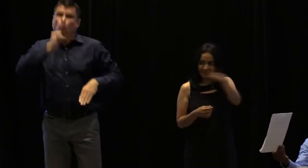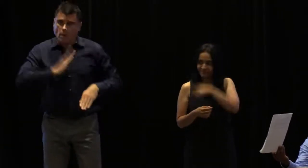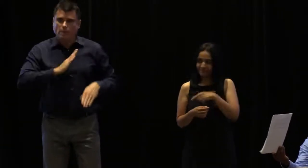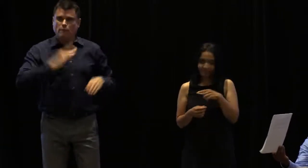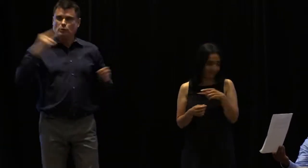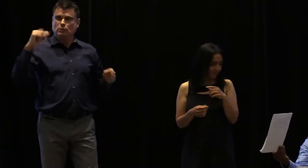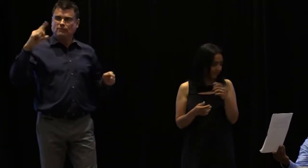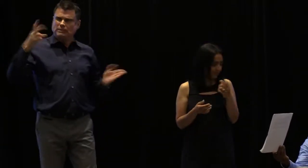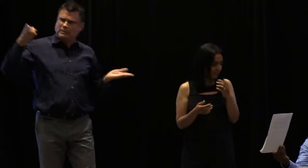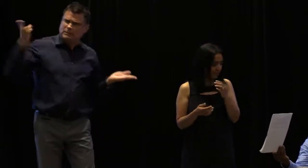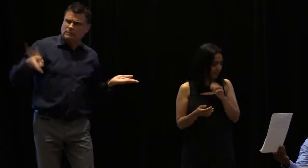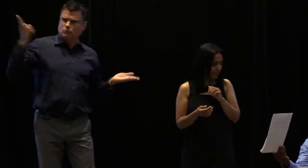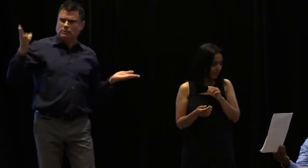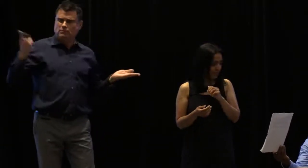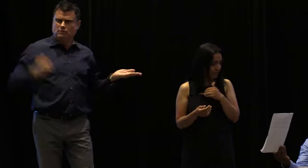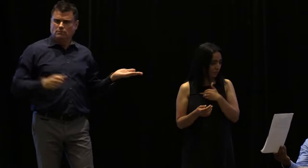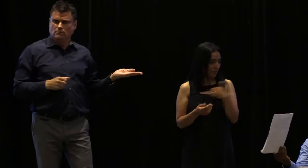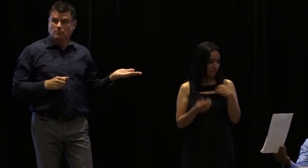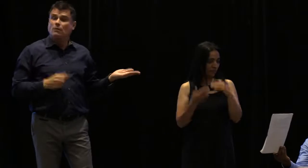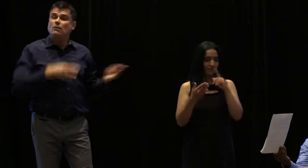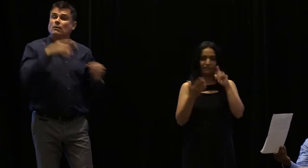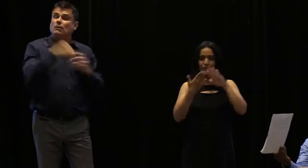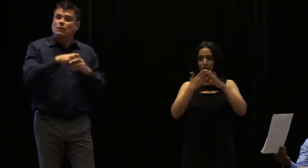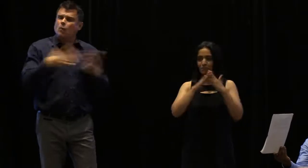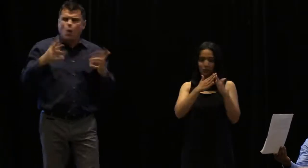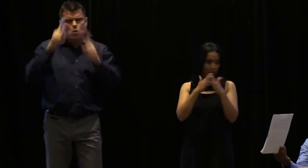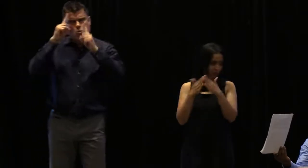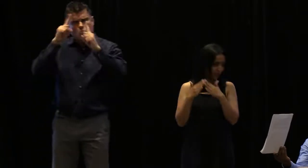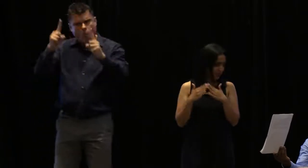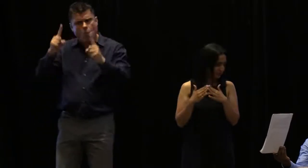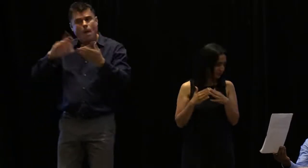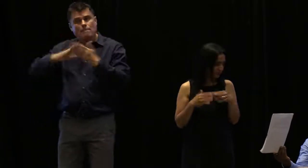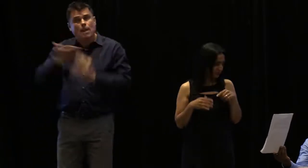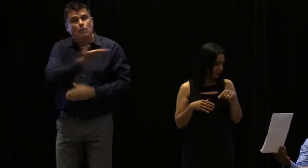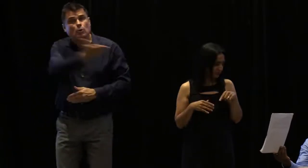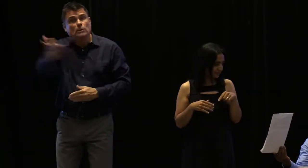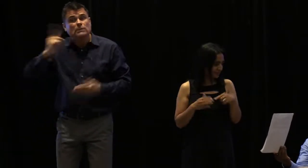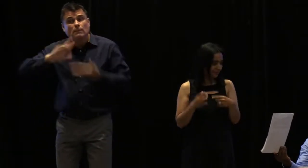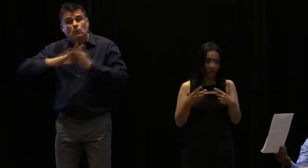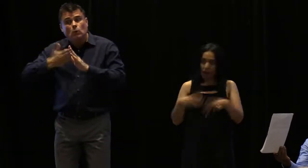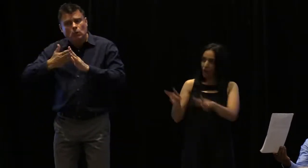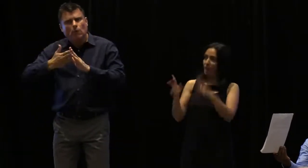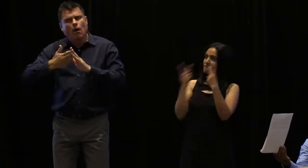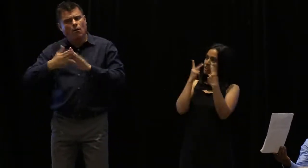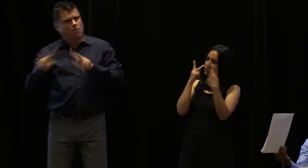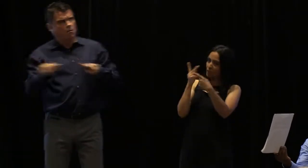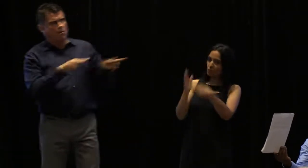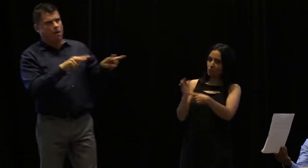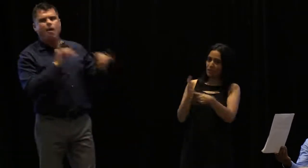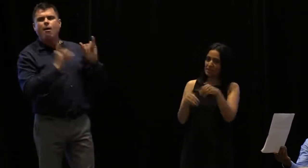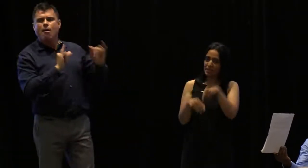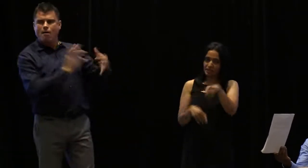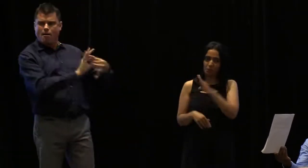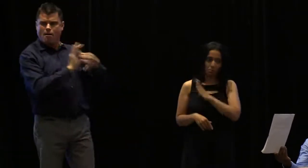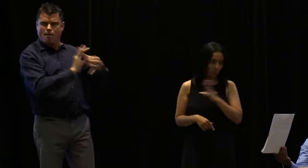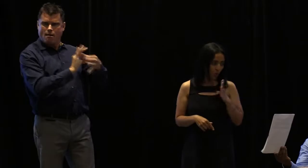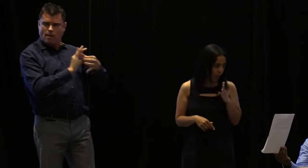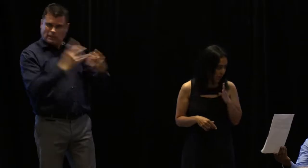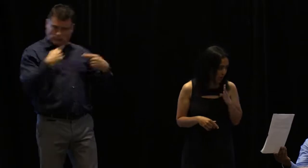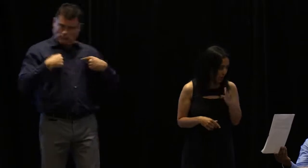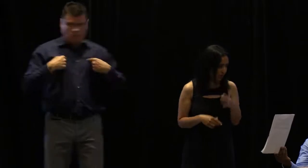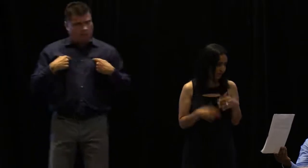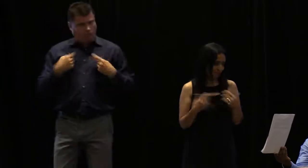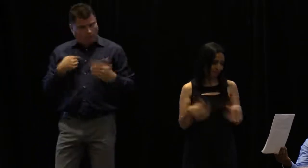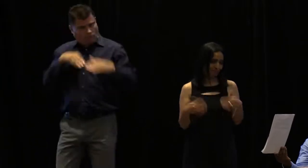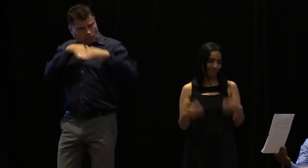woman leading an organization across the province, it is so amazing to me. And it just takes so long for that to actually show